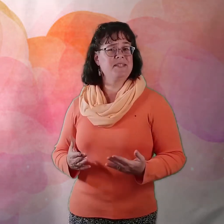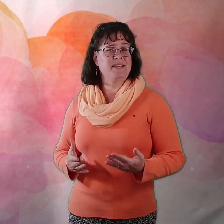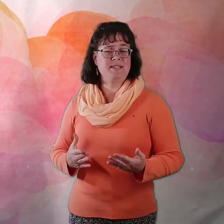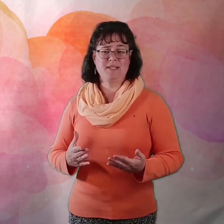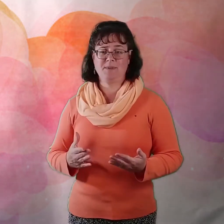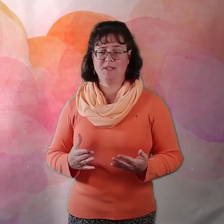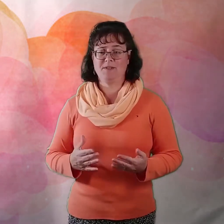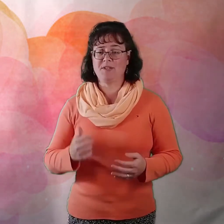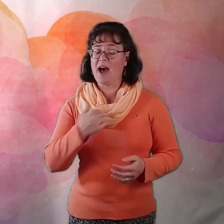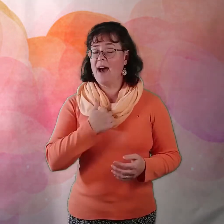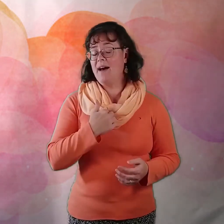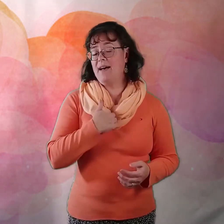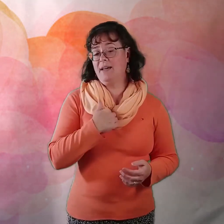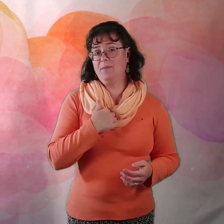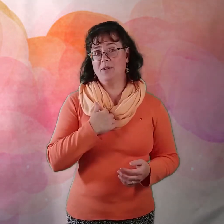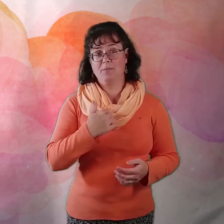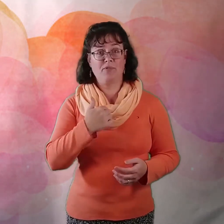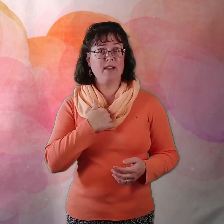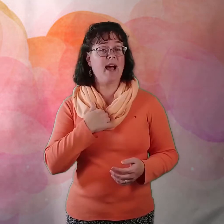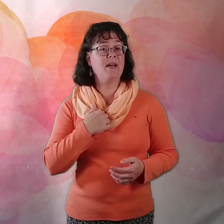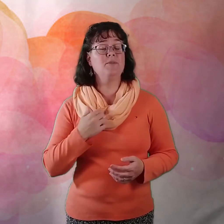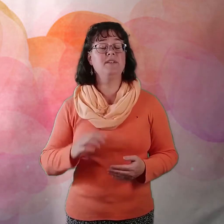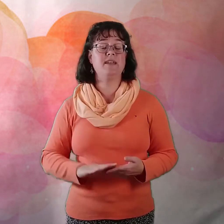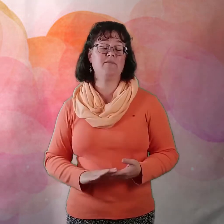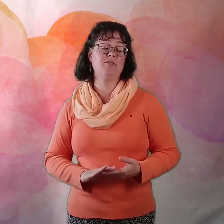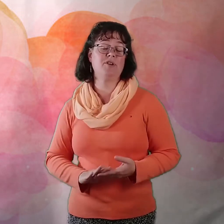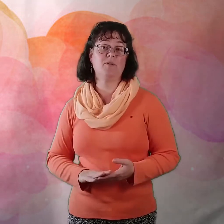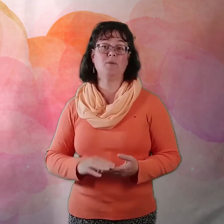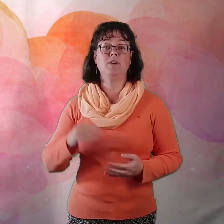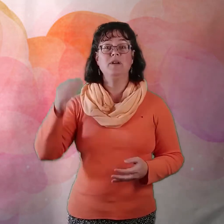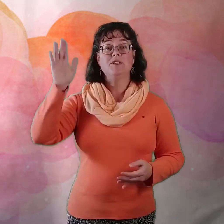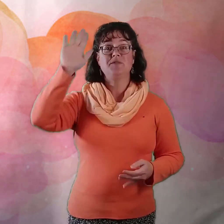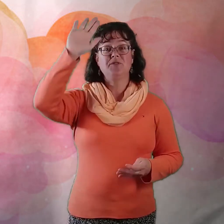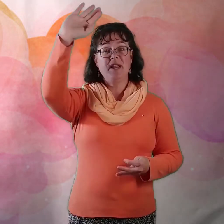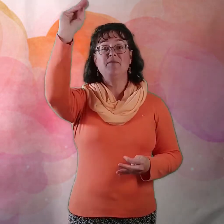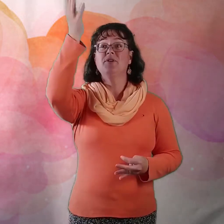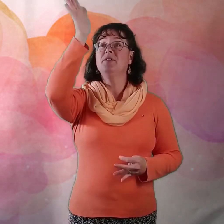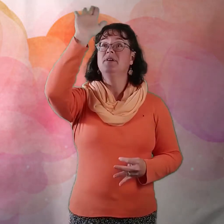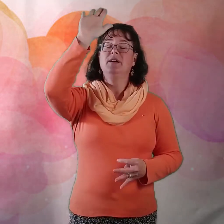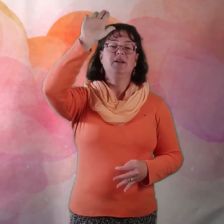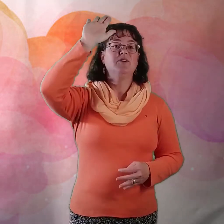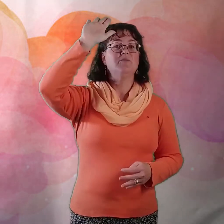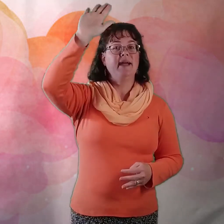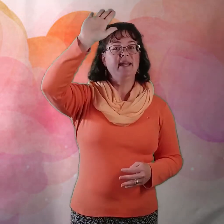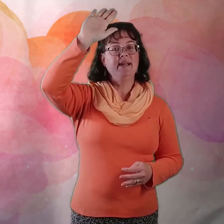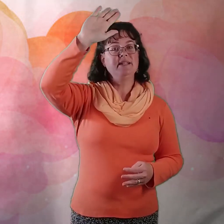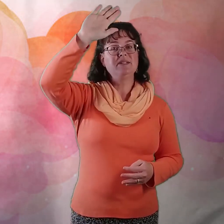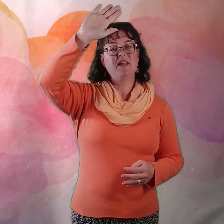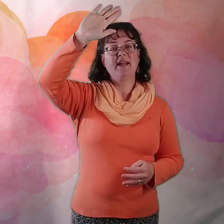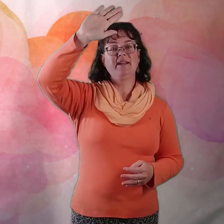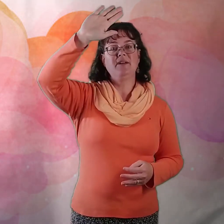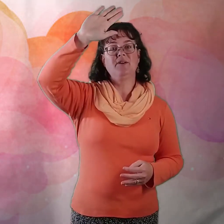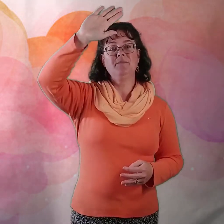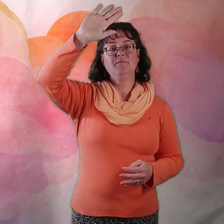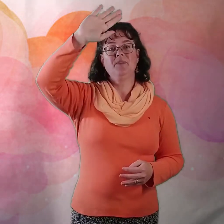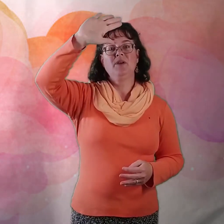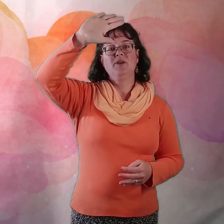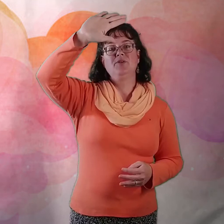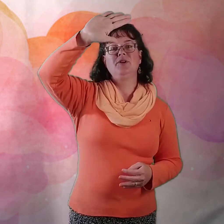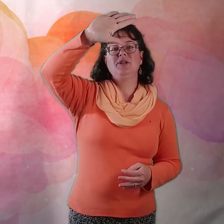signs as we do. So we're going to point, I will never know. So for never, your right hand is flat here. You're going to use